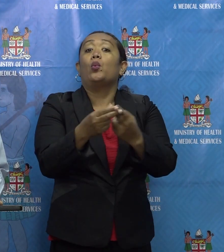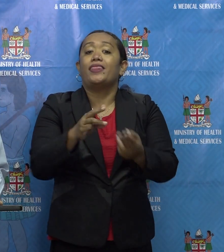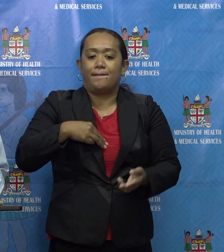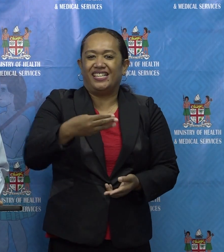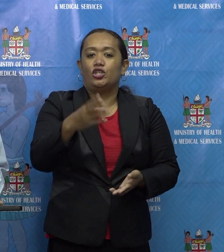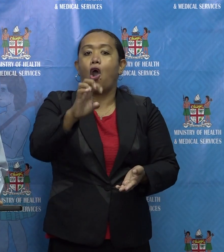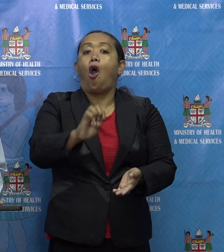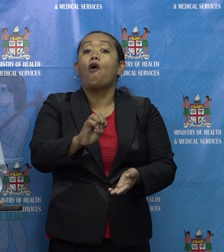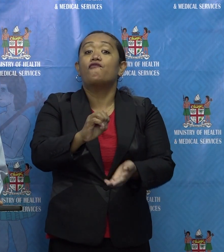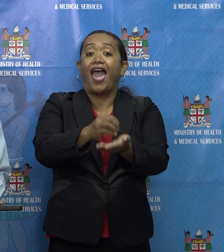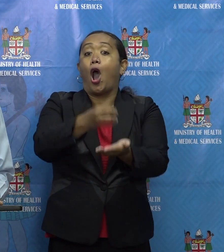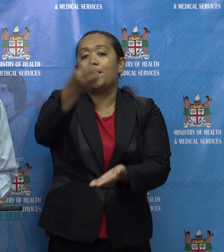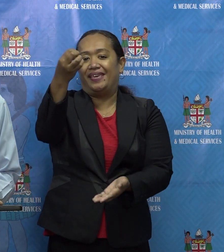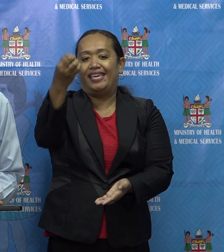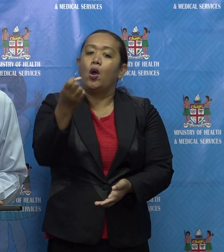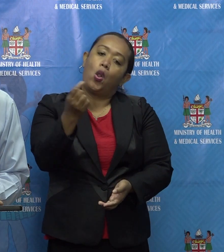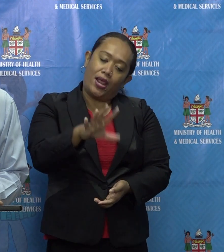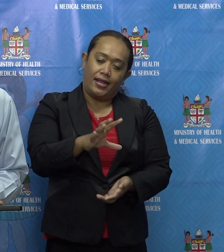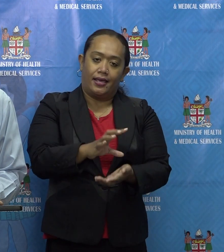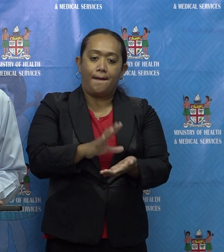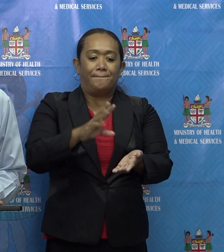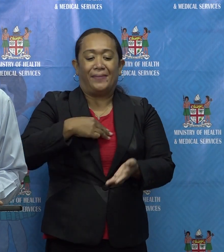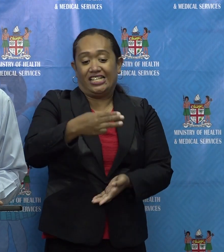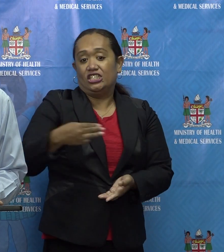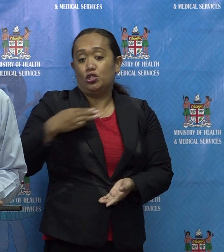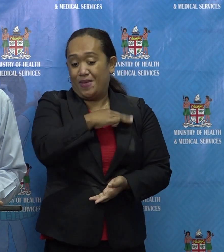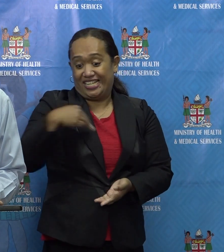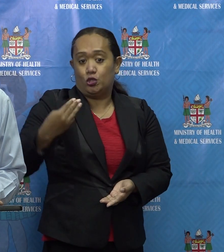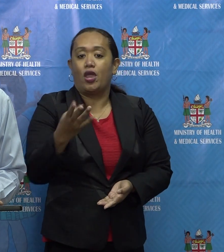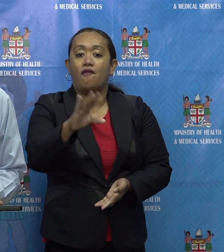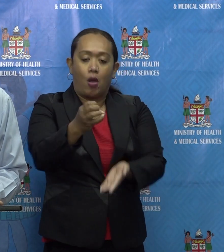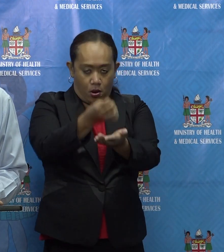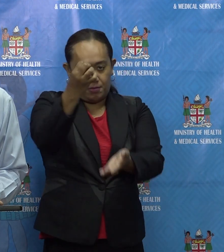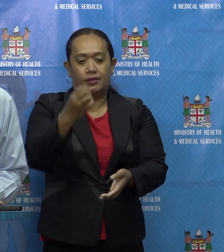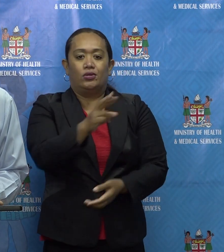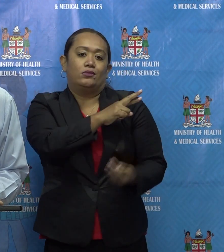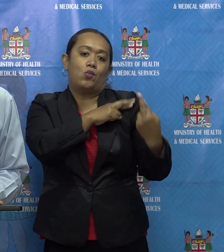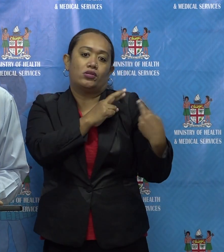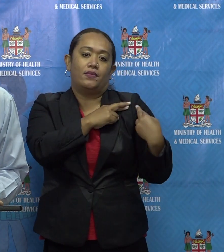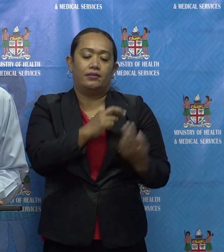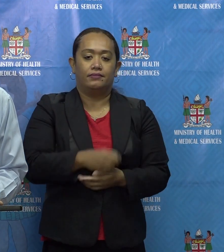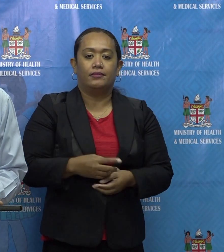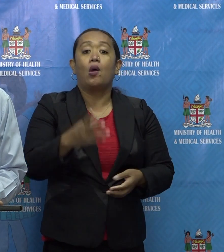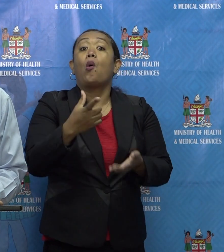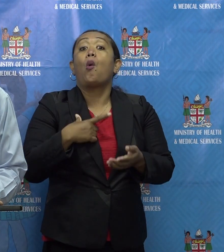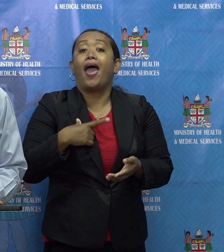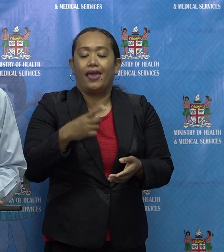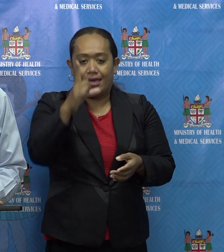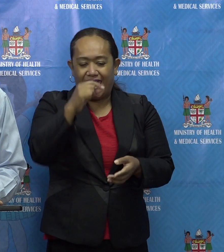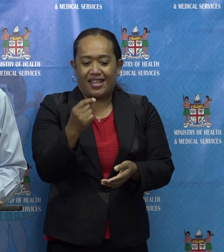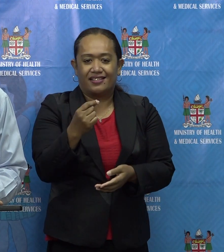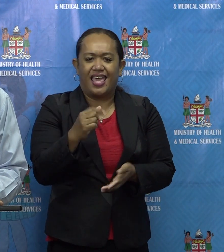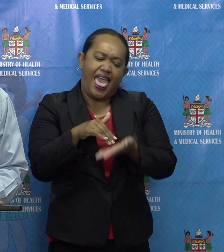Bringing these companies on board does more than lend efficiency. It allows business in Fiji to earn money